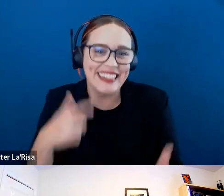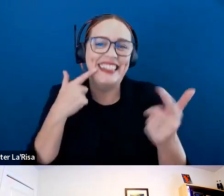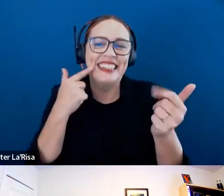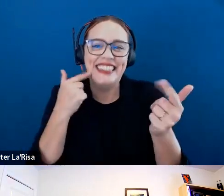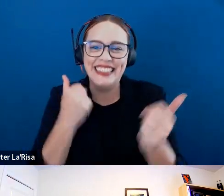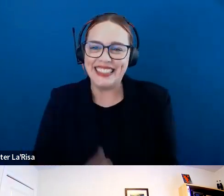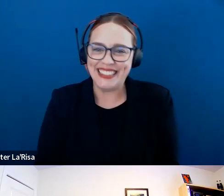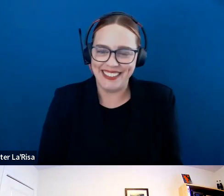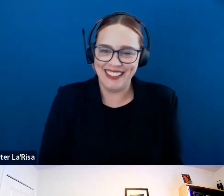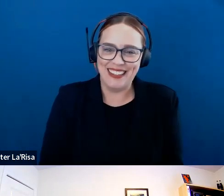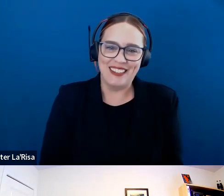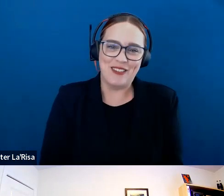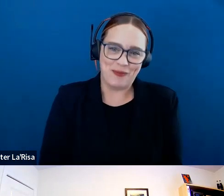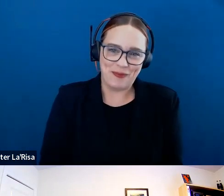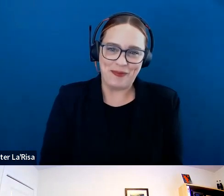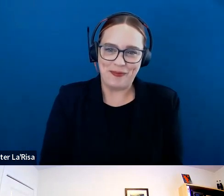So